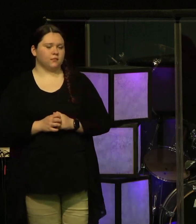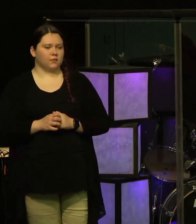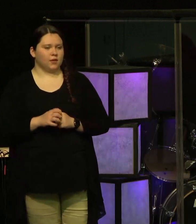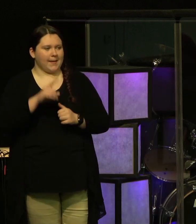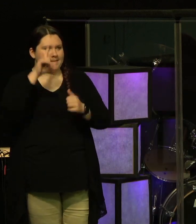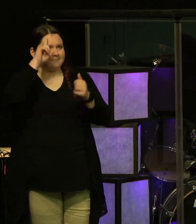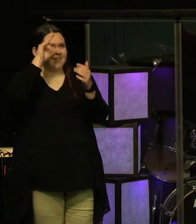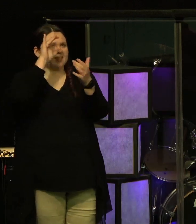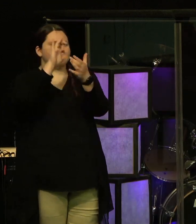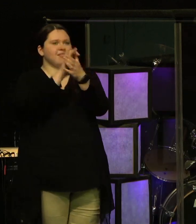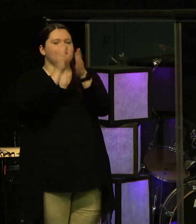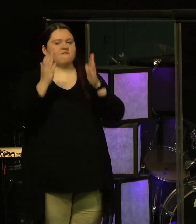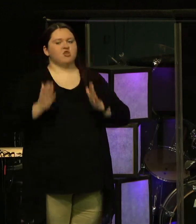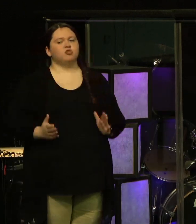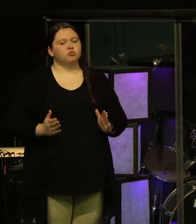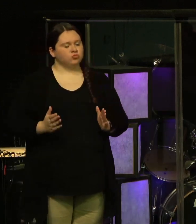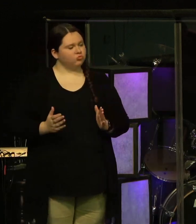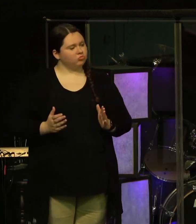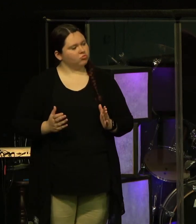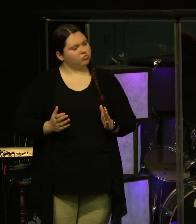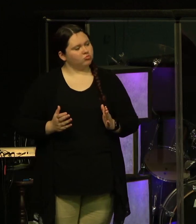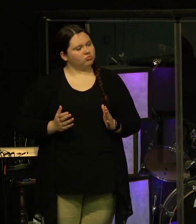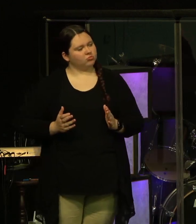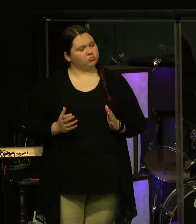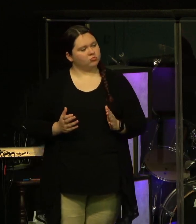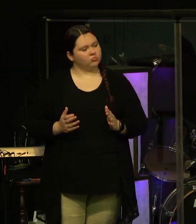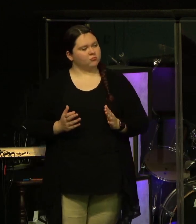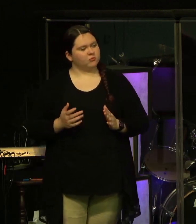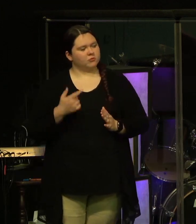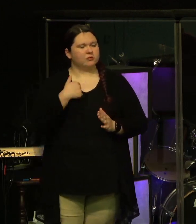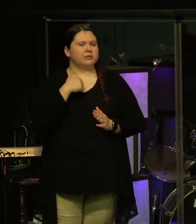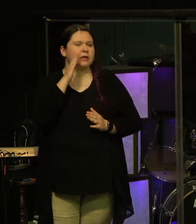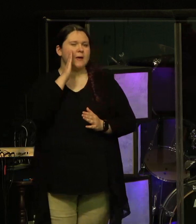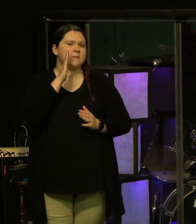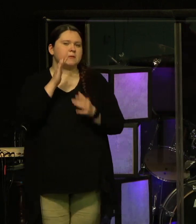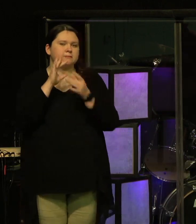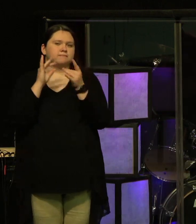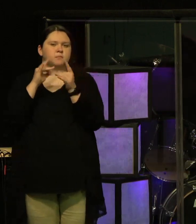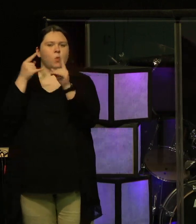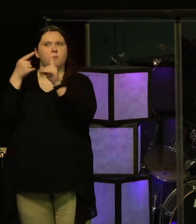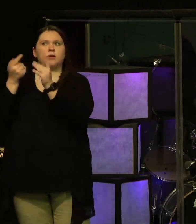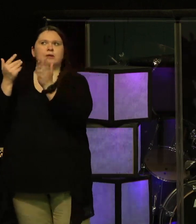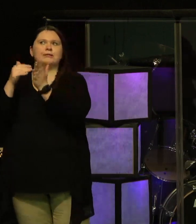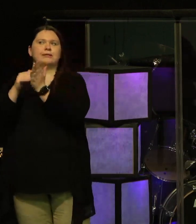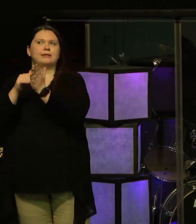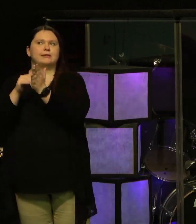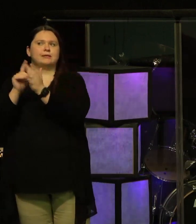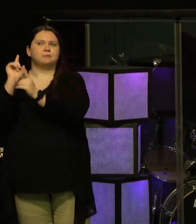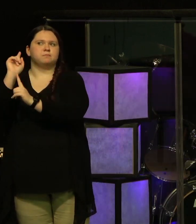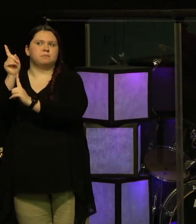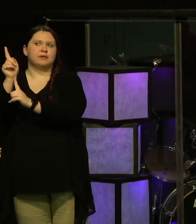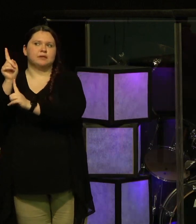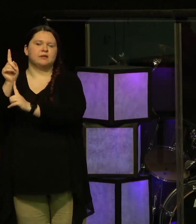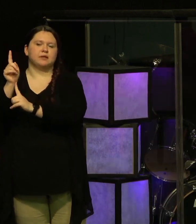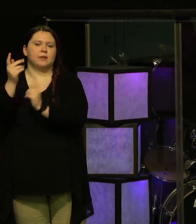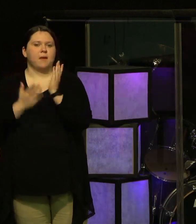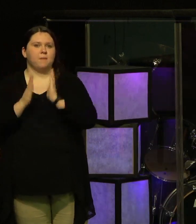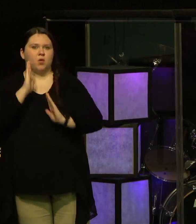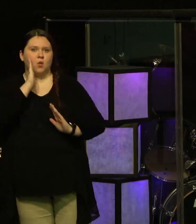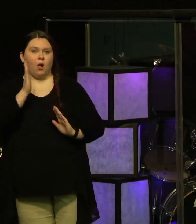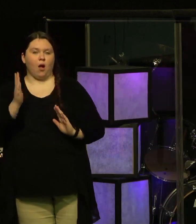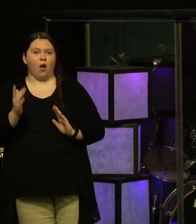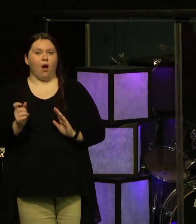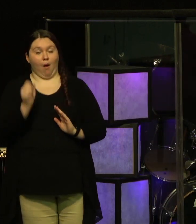Believers. I'm going to come back to this point again. I've got another way to say it that hopefully